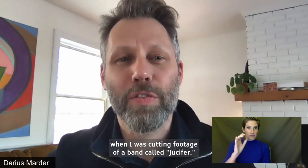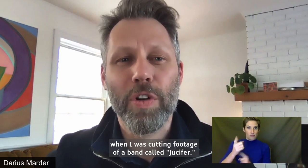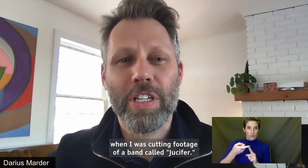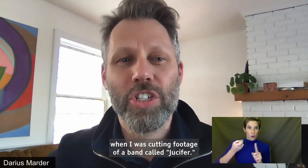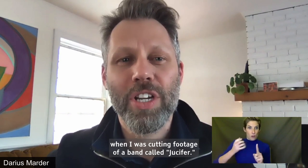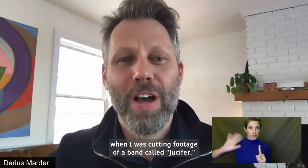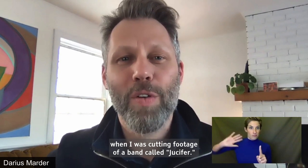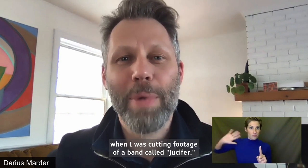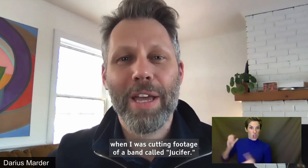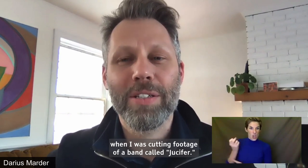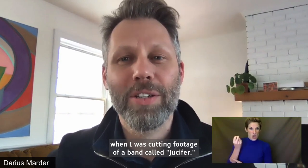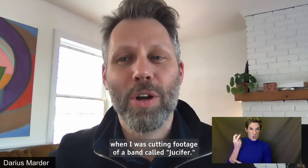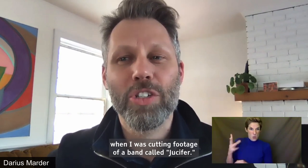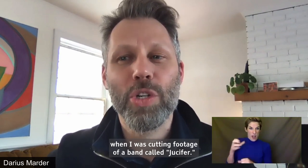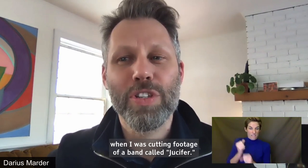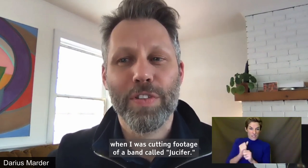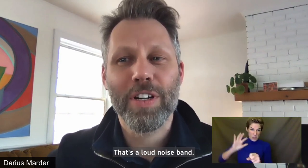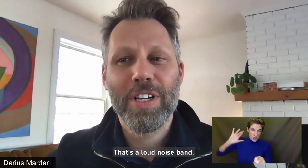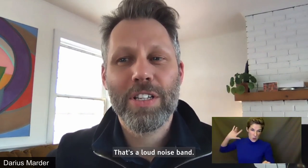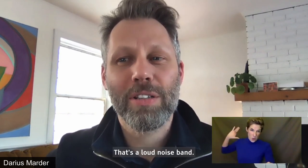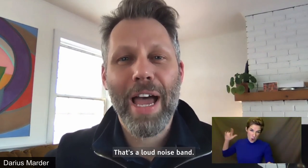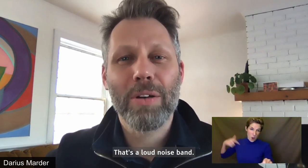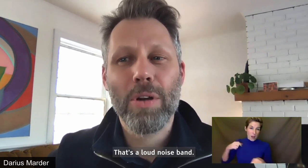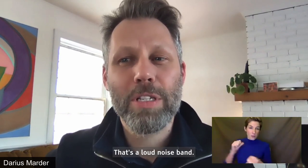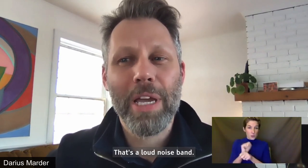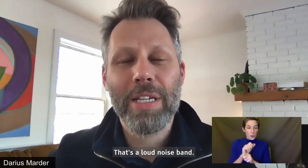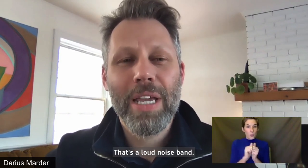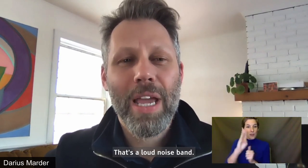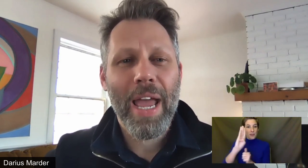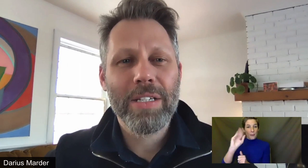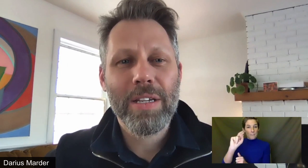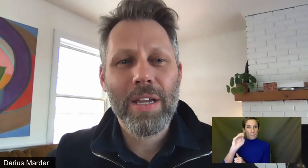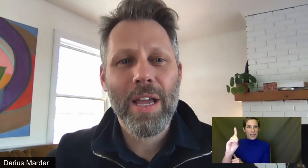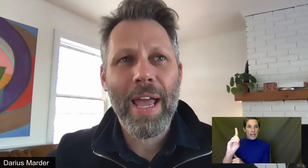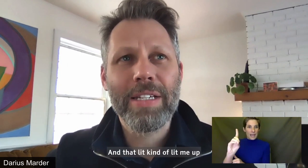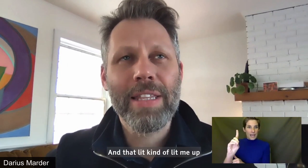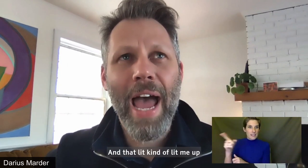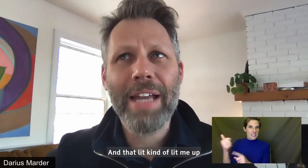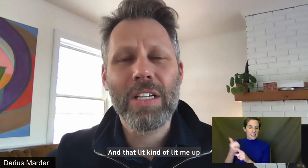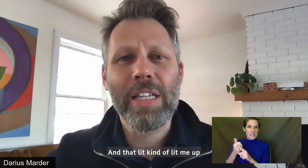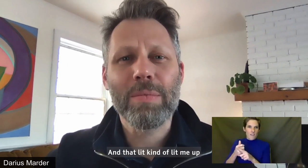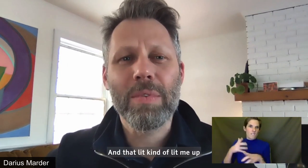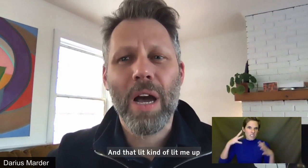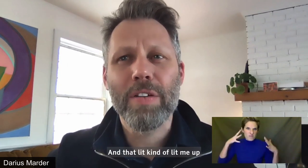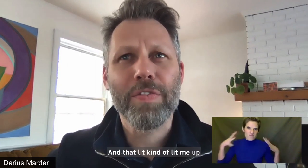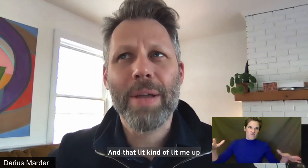I was cutting footage of a band called Jucifer. That's a loud noise band. And